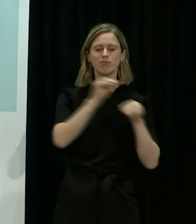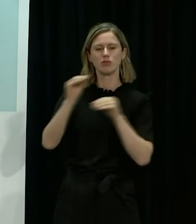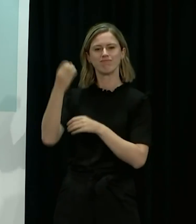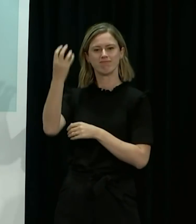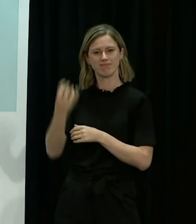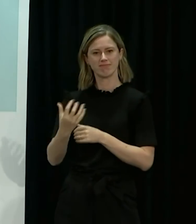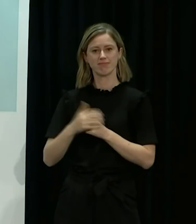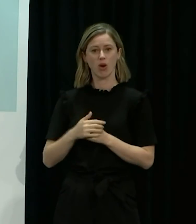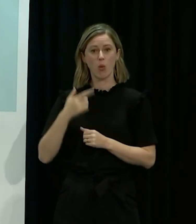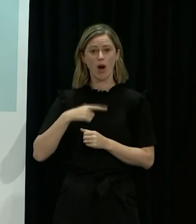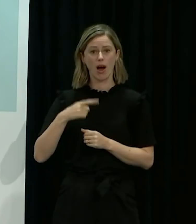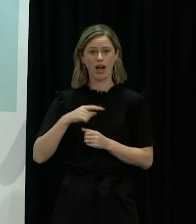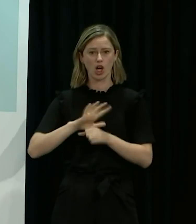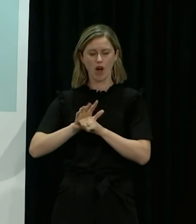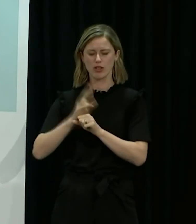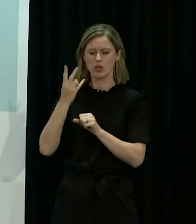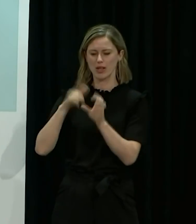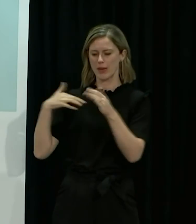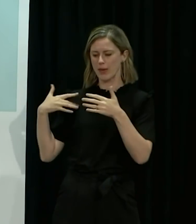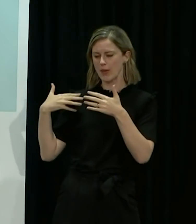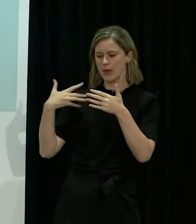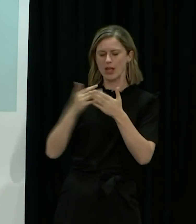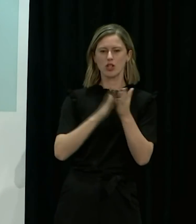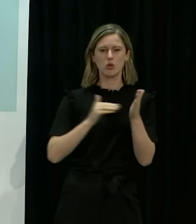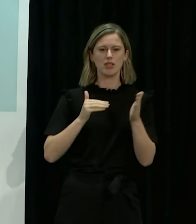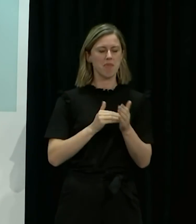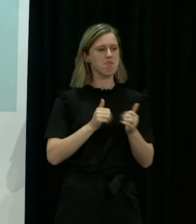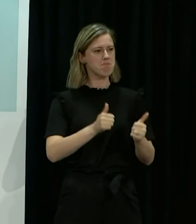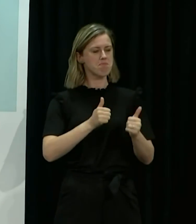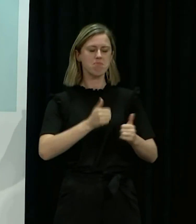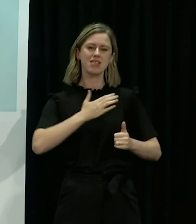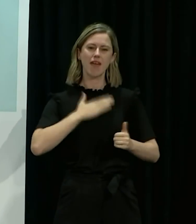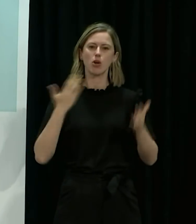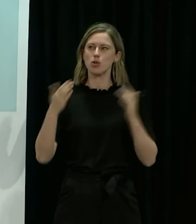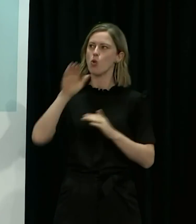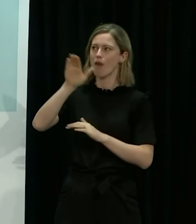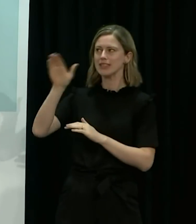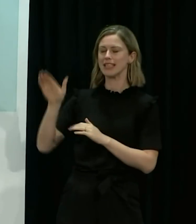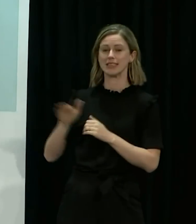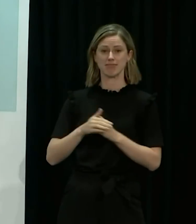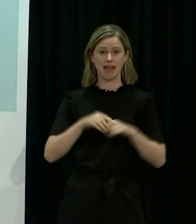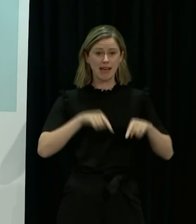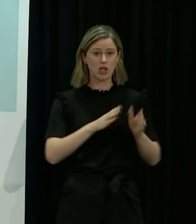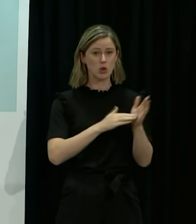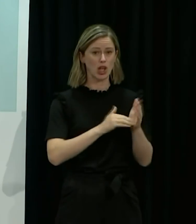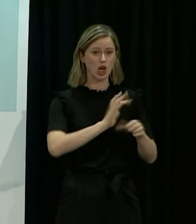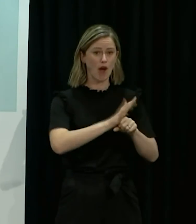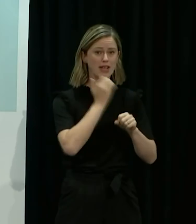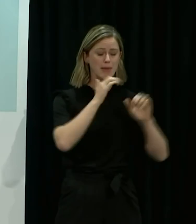through the past 2 years of COVID in better shape than many other places in the world. We have had amongst the lowest case